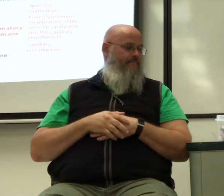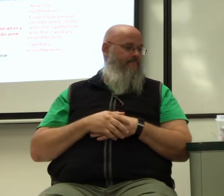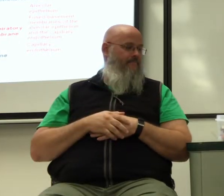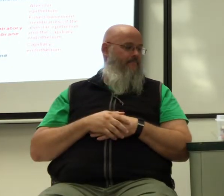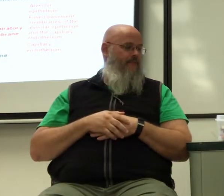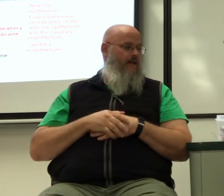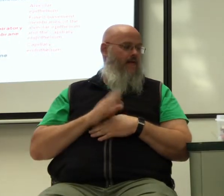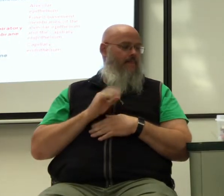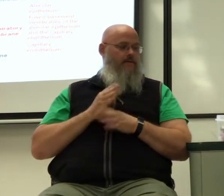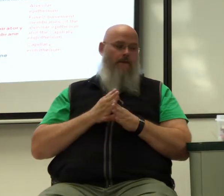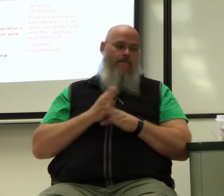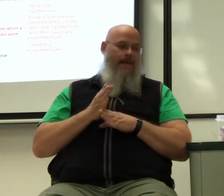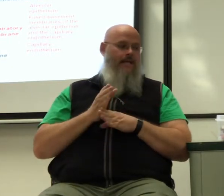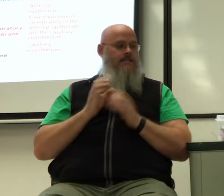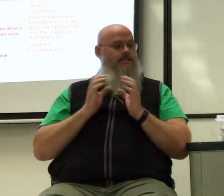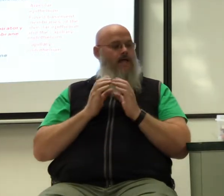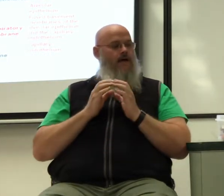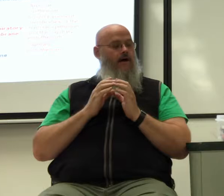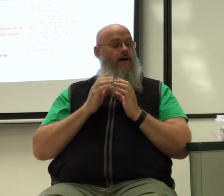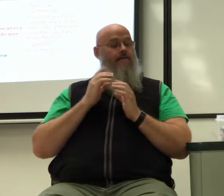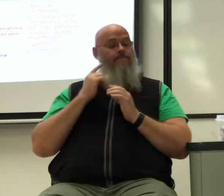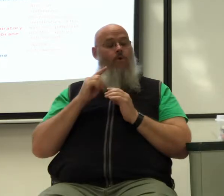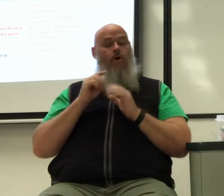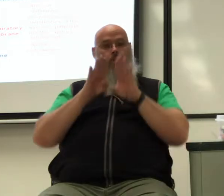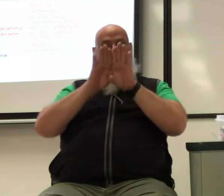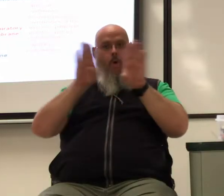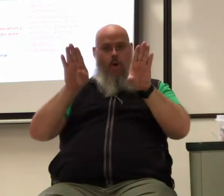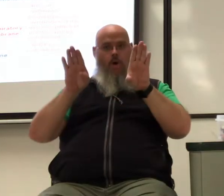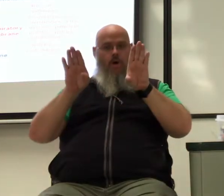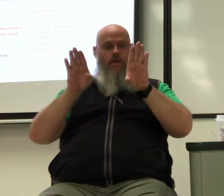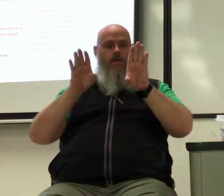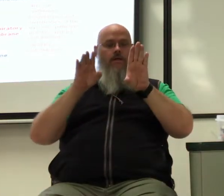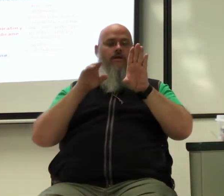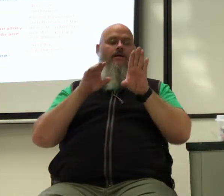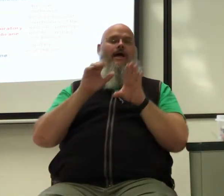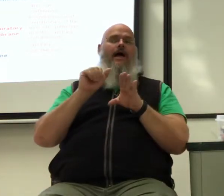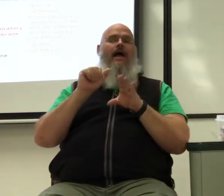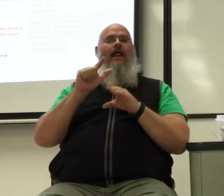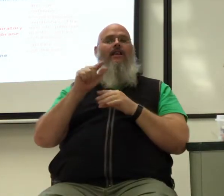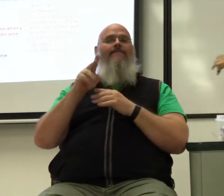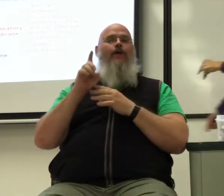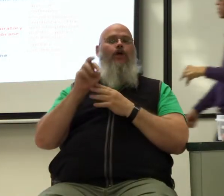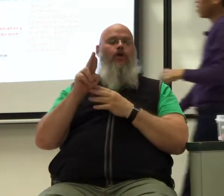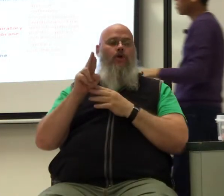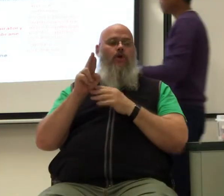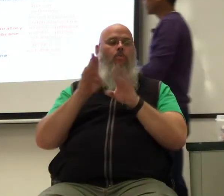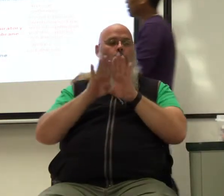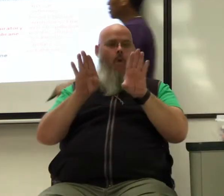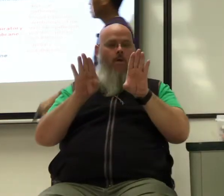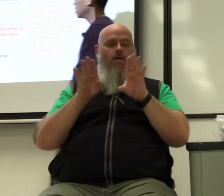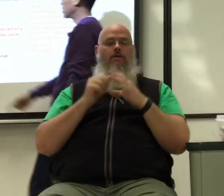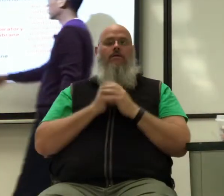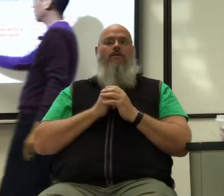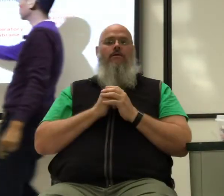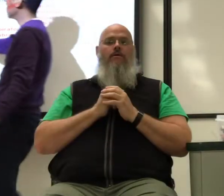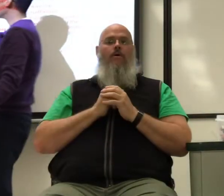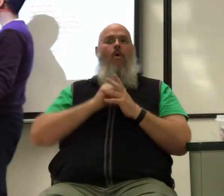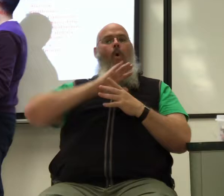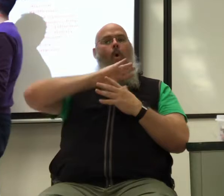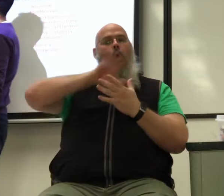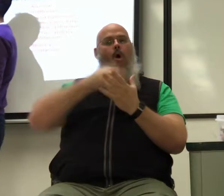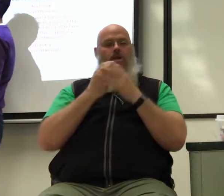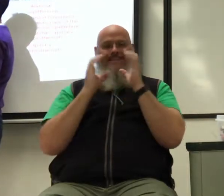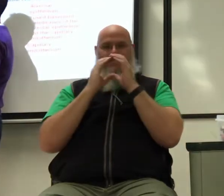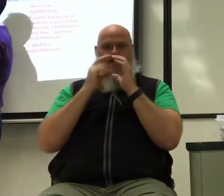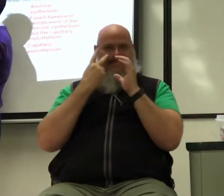This is the main cell of the alveolar wall. Okay. I mean, it's all of the cells you see